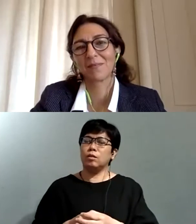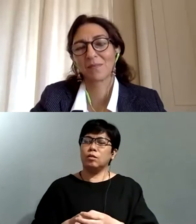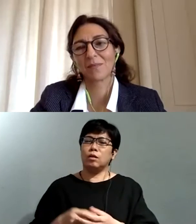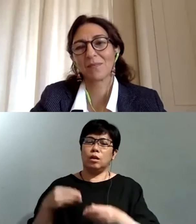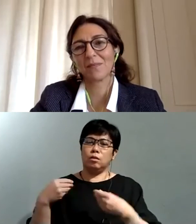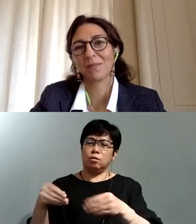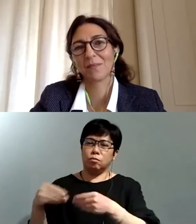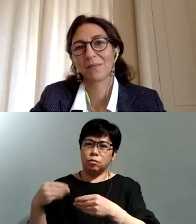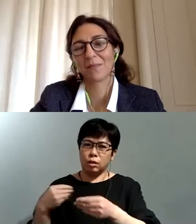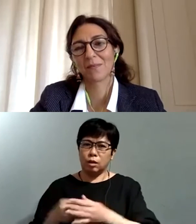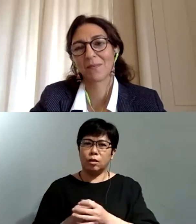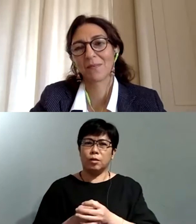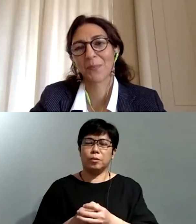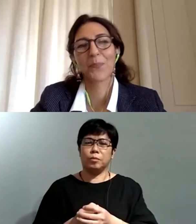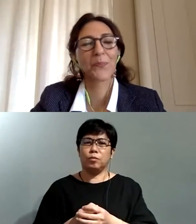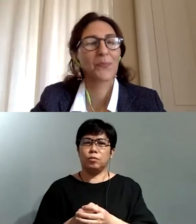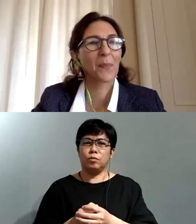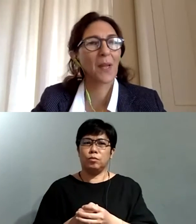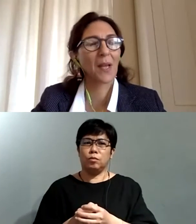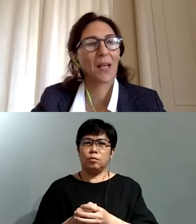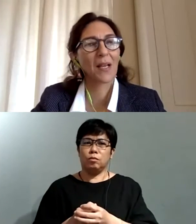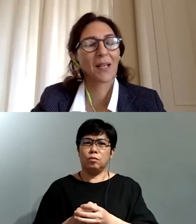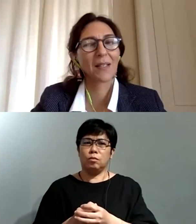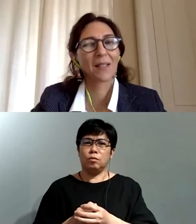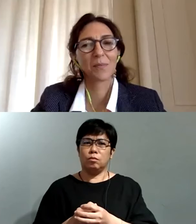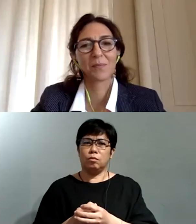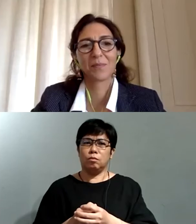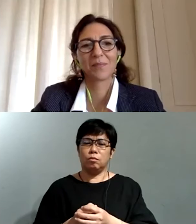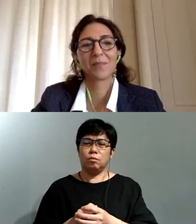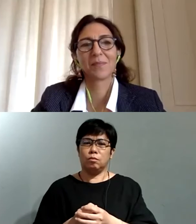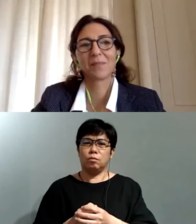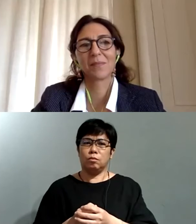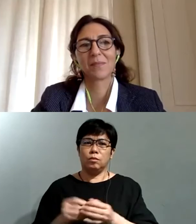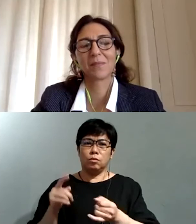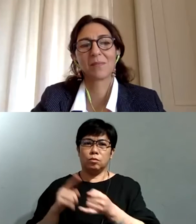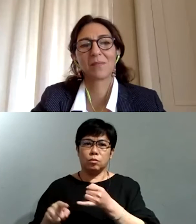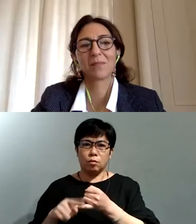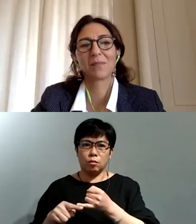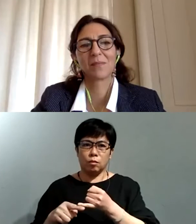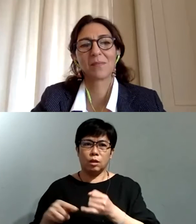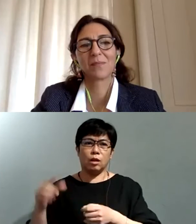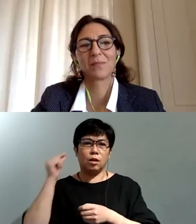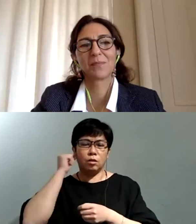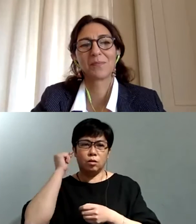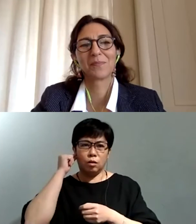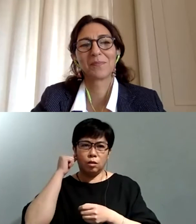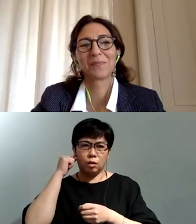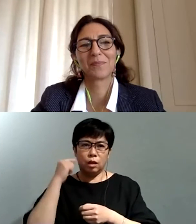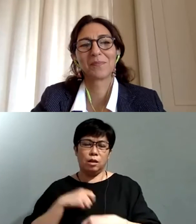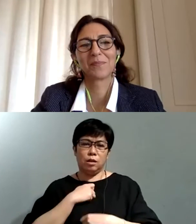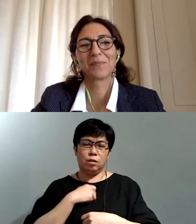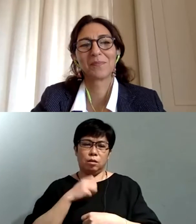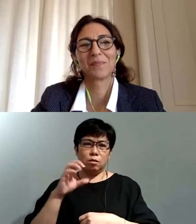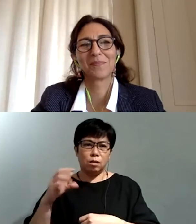Education. He's on site now. Yeah. And the final one is Iris Chan, the manager of ACT,